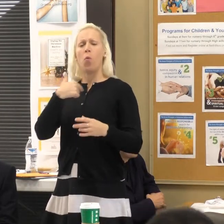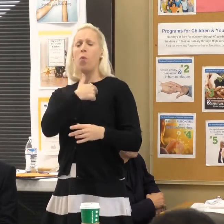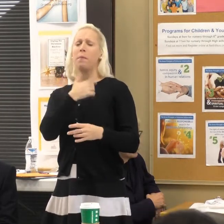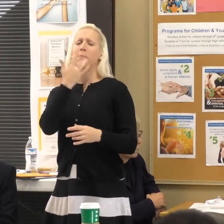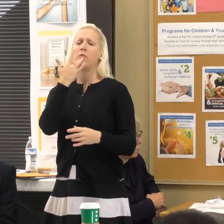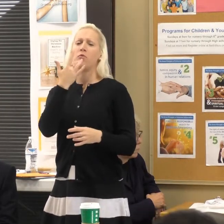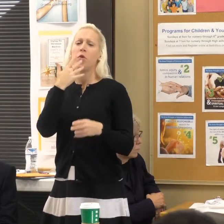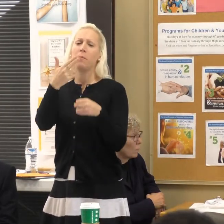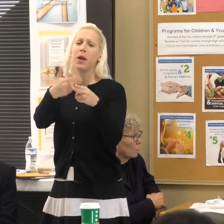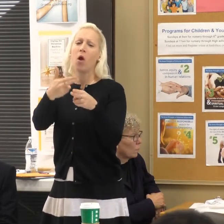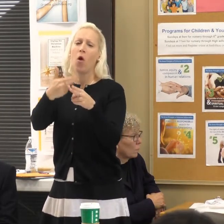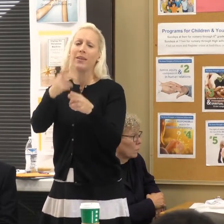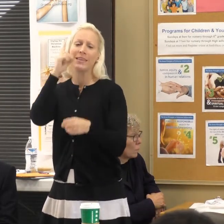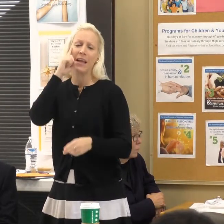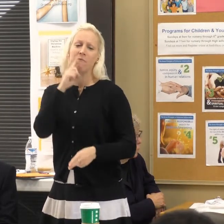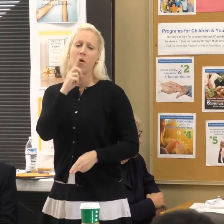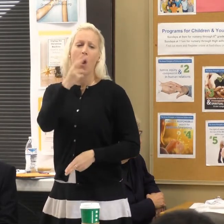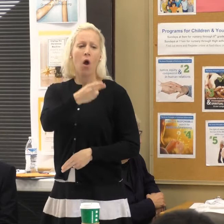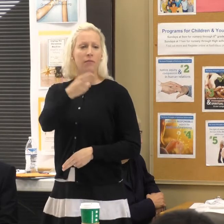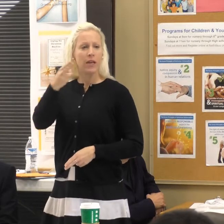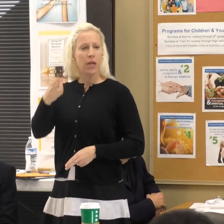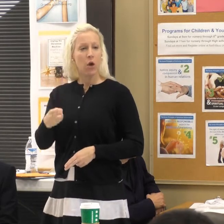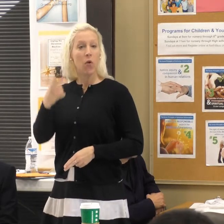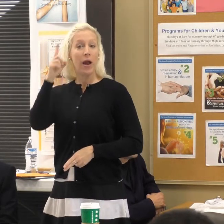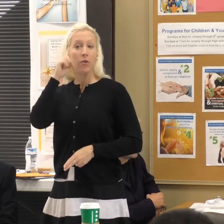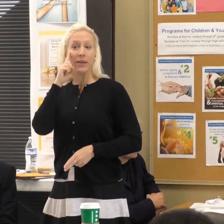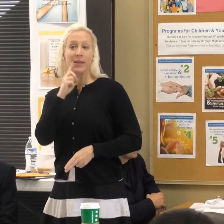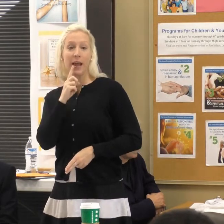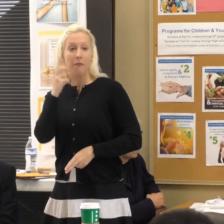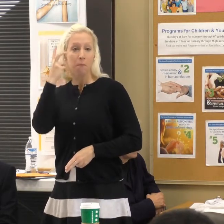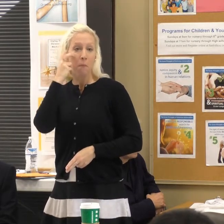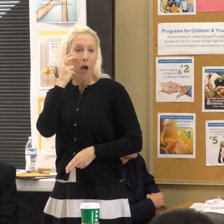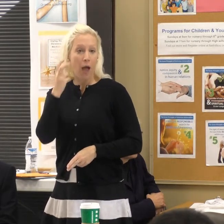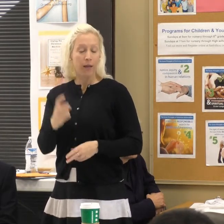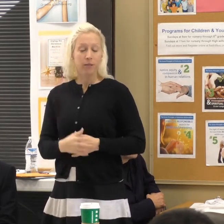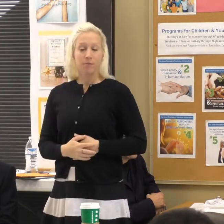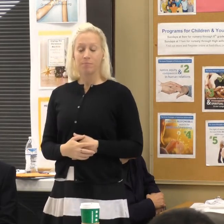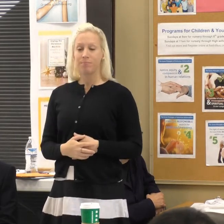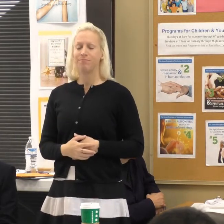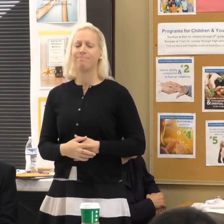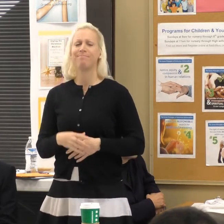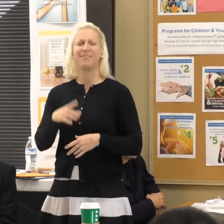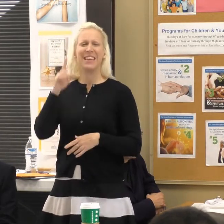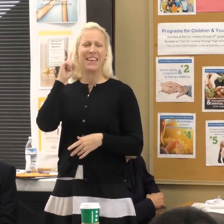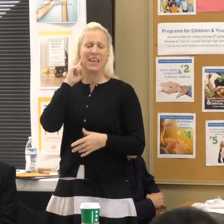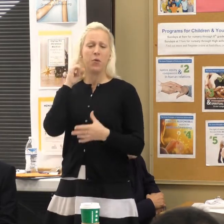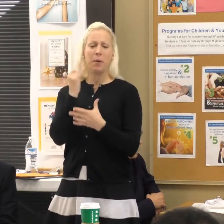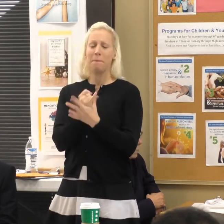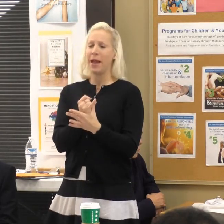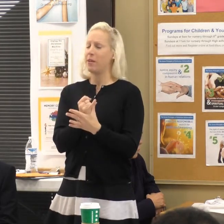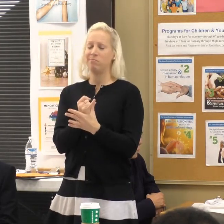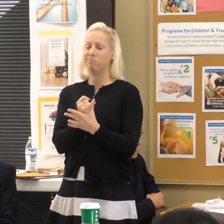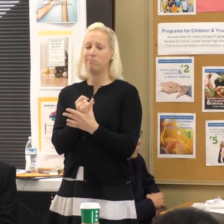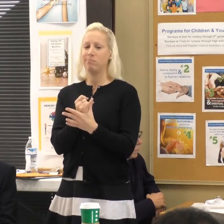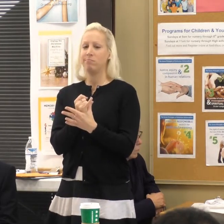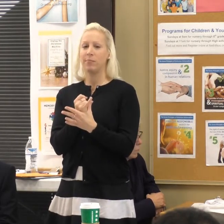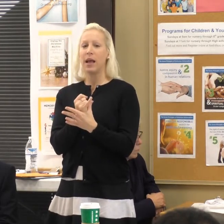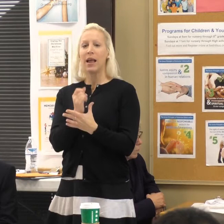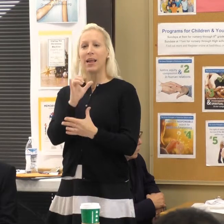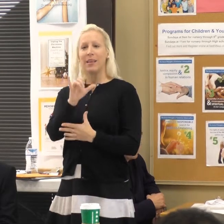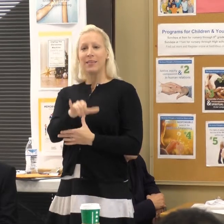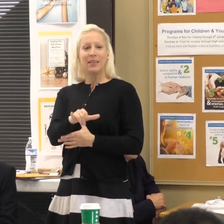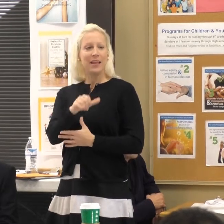when people within our community, within the deaf and hard of hearing community, and the deaf-blind community